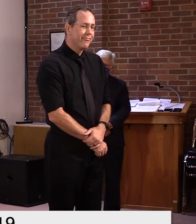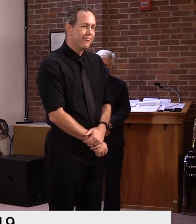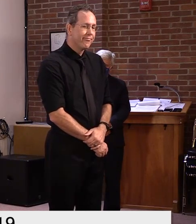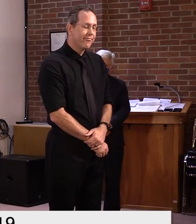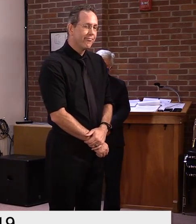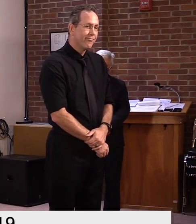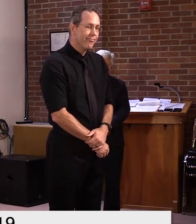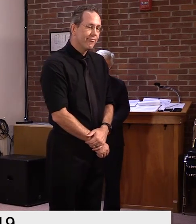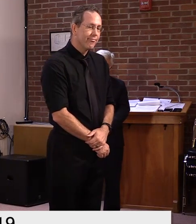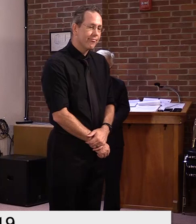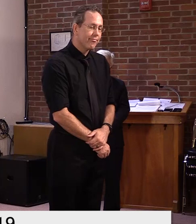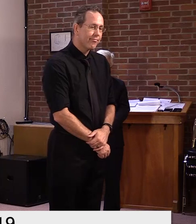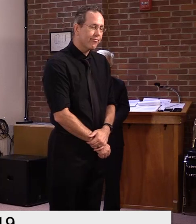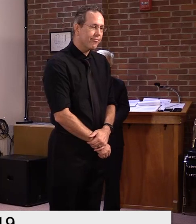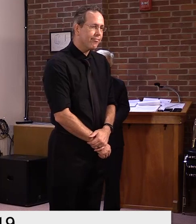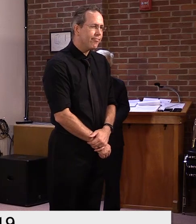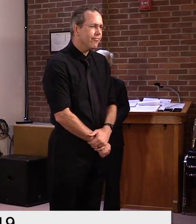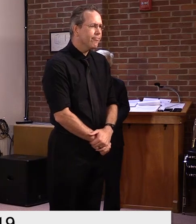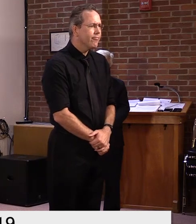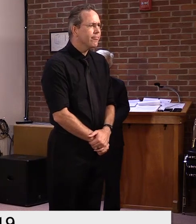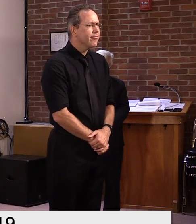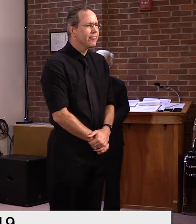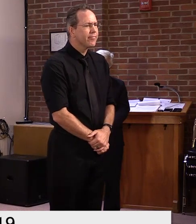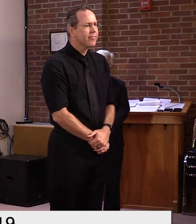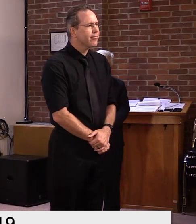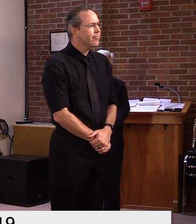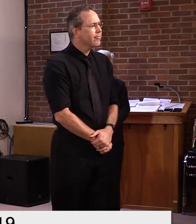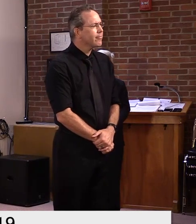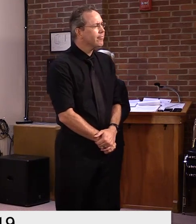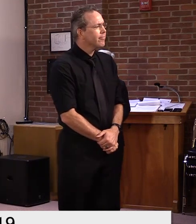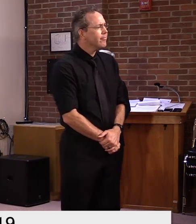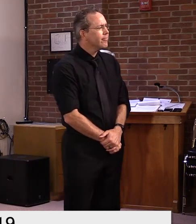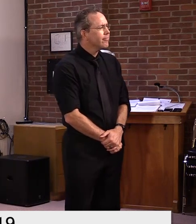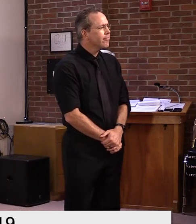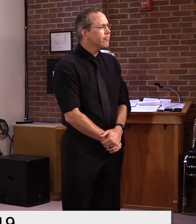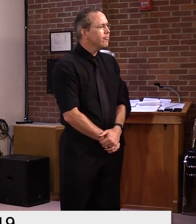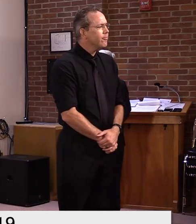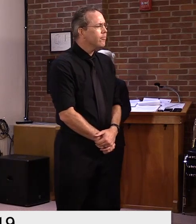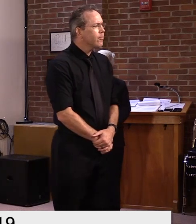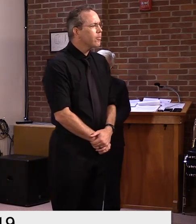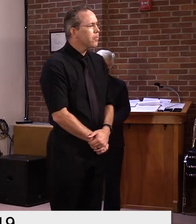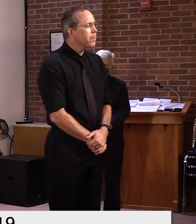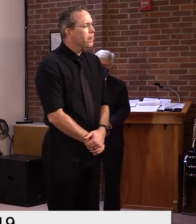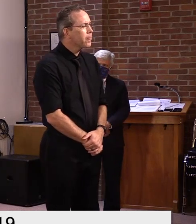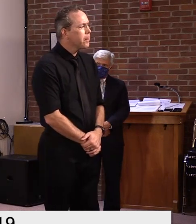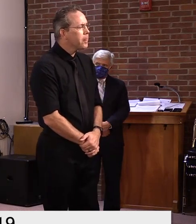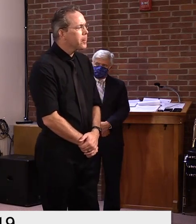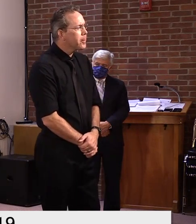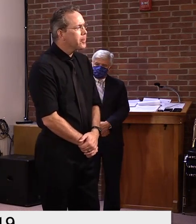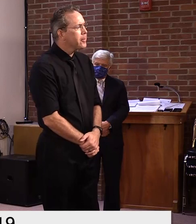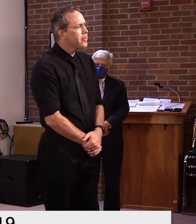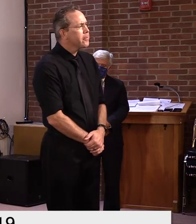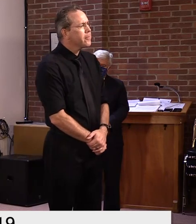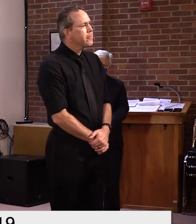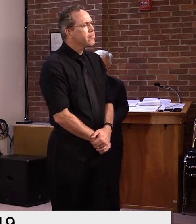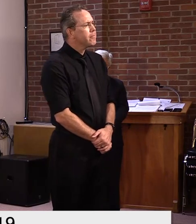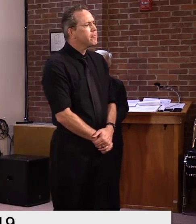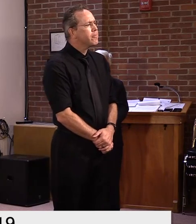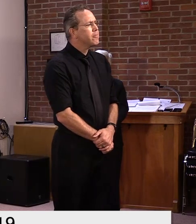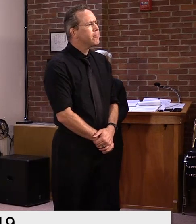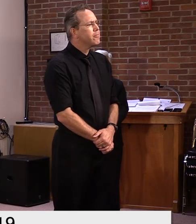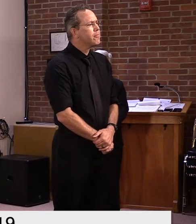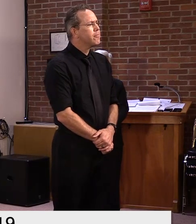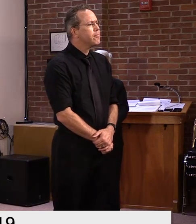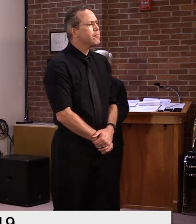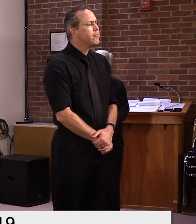So the legislature is coming back, and there was a meeting of the Senate the other day, and they talked about